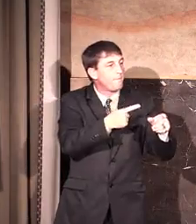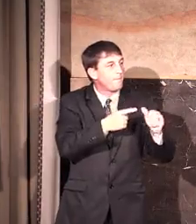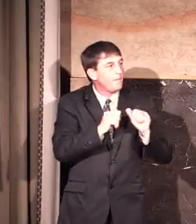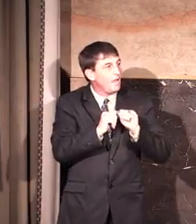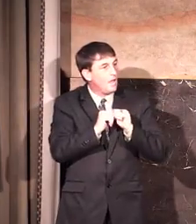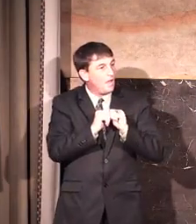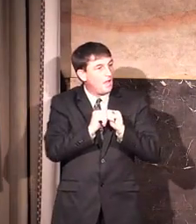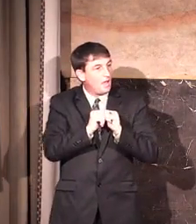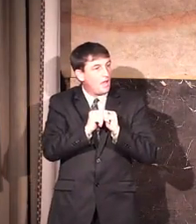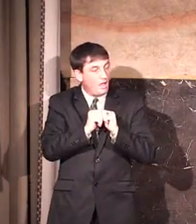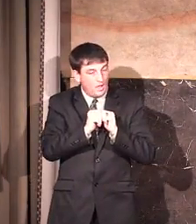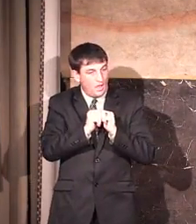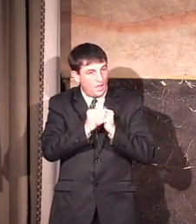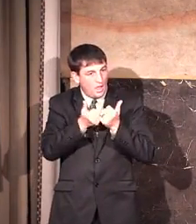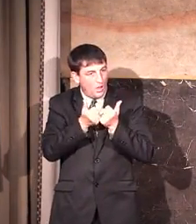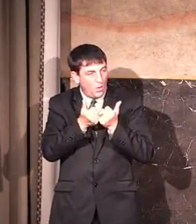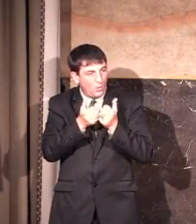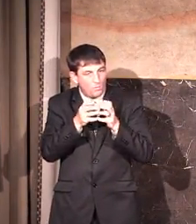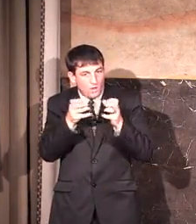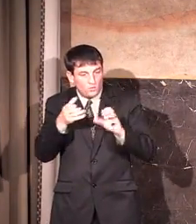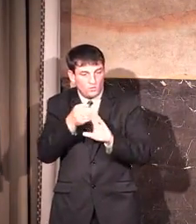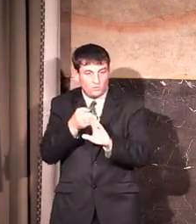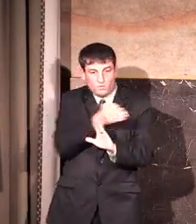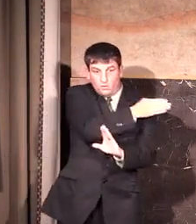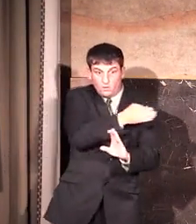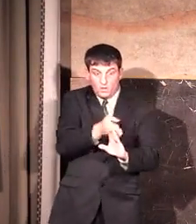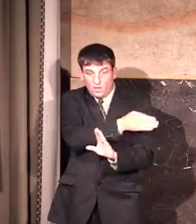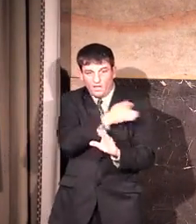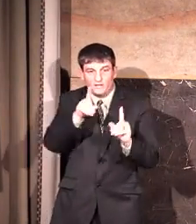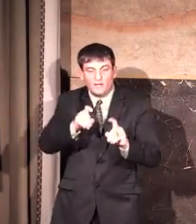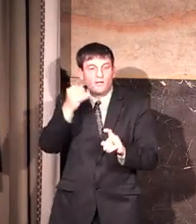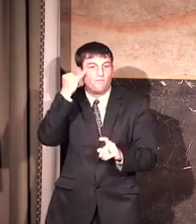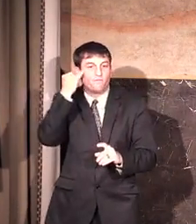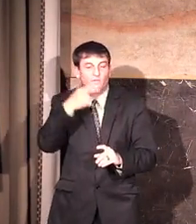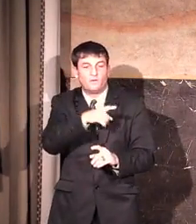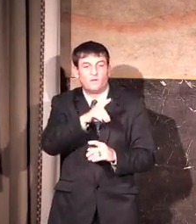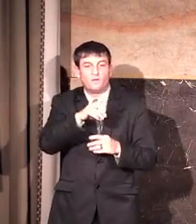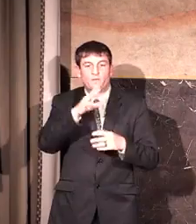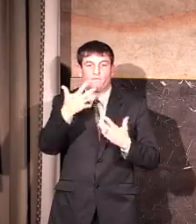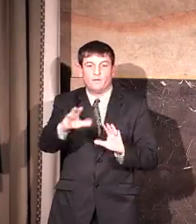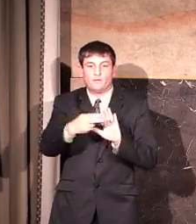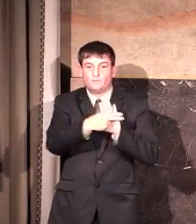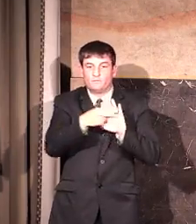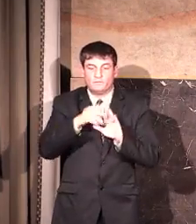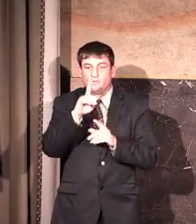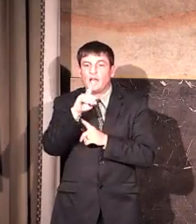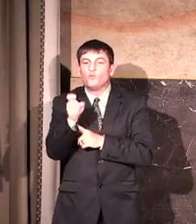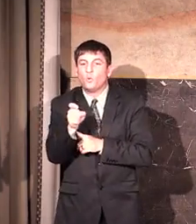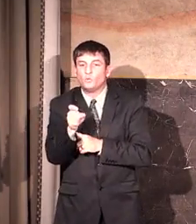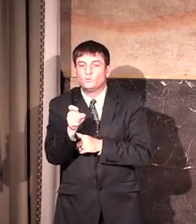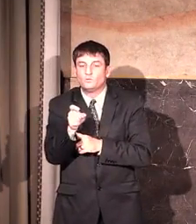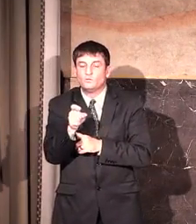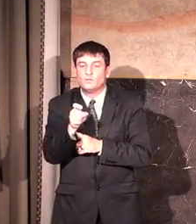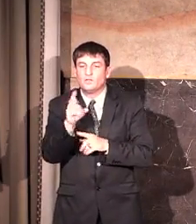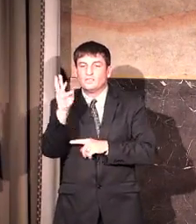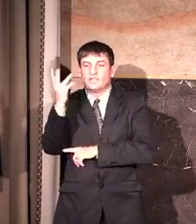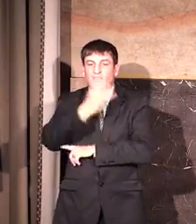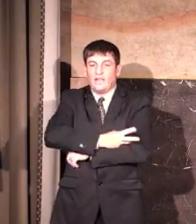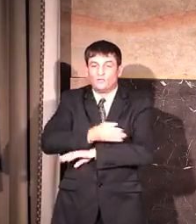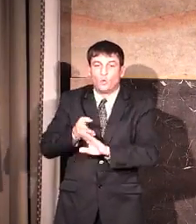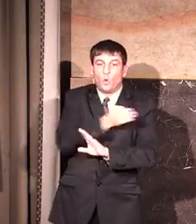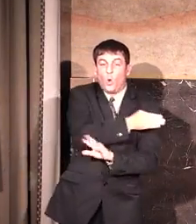testing? Is there a cutoff date where, if you got diagnosed 6 days ago, you don't get reached out to by a contact